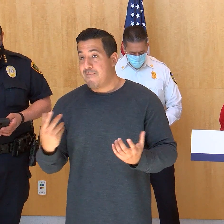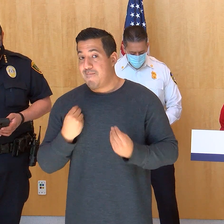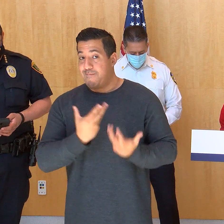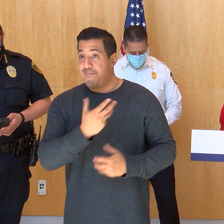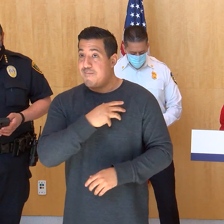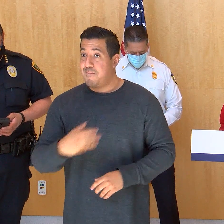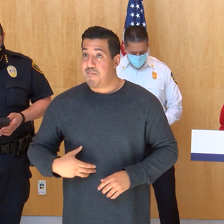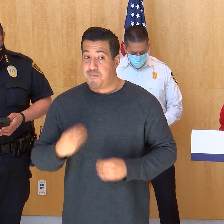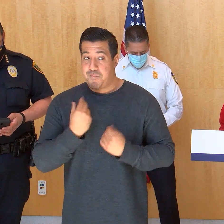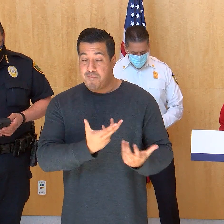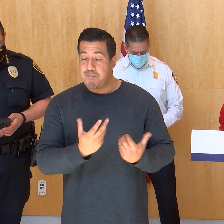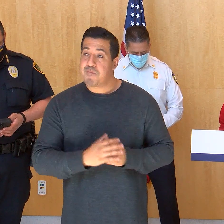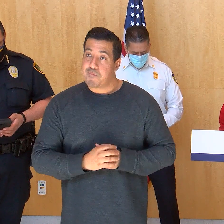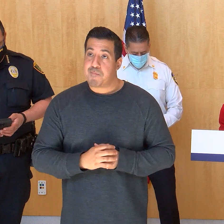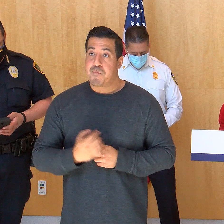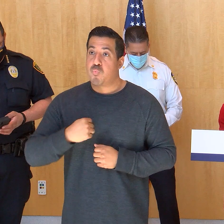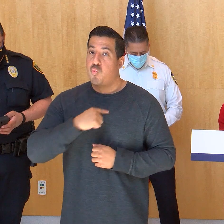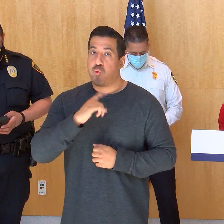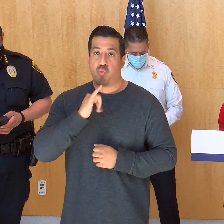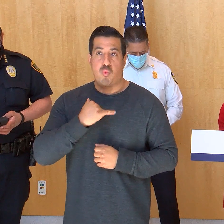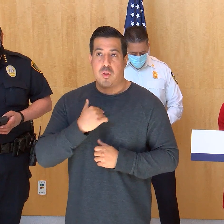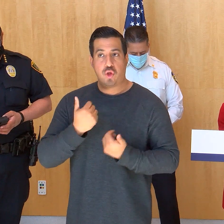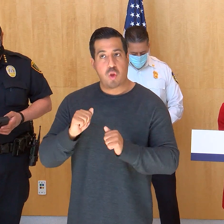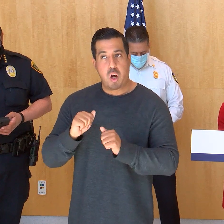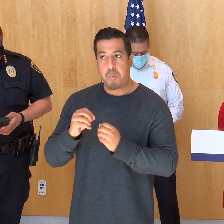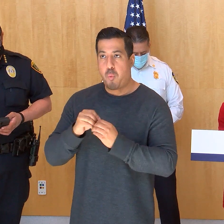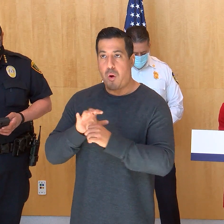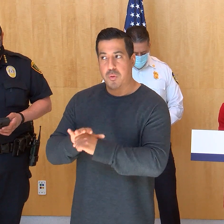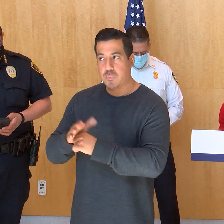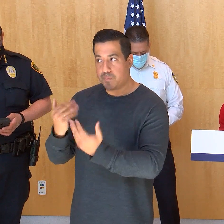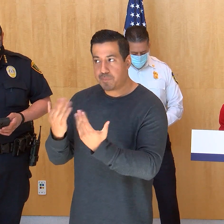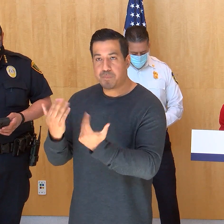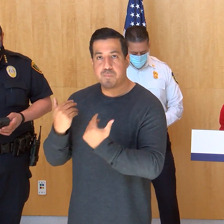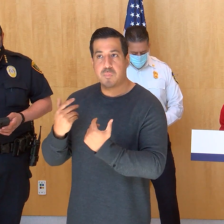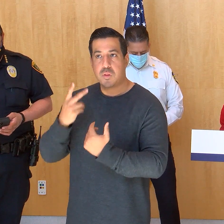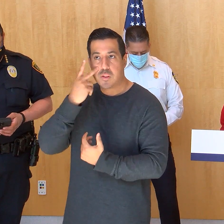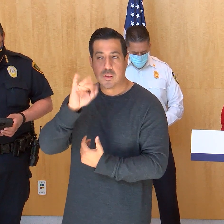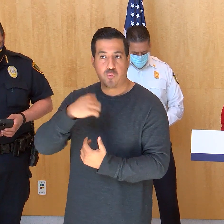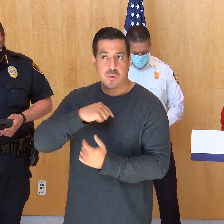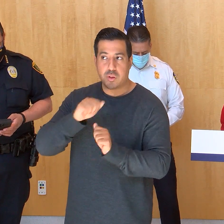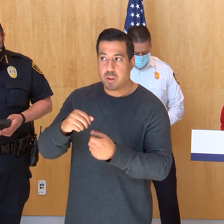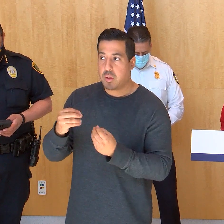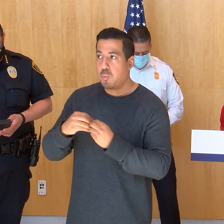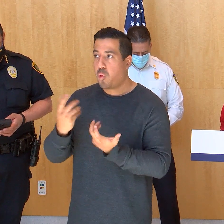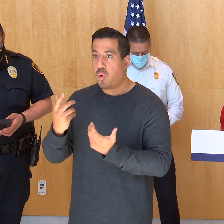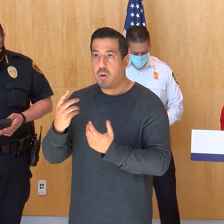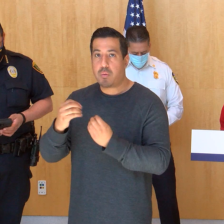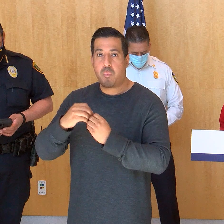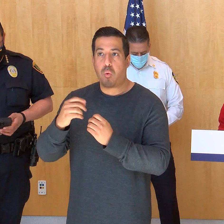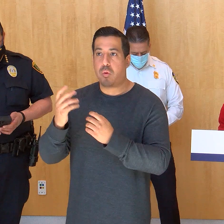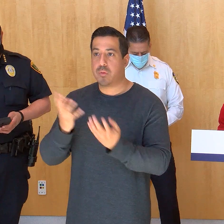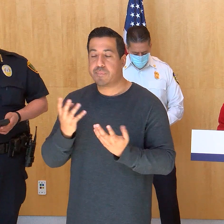you that we are pushing them as hard as we can to see whether or not we can get any swaps, any loans, that's